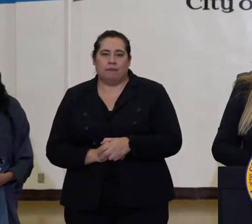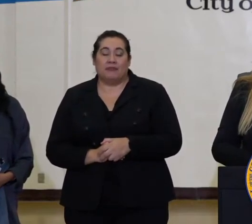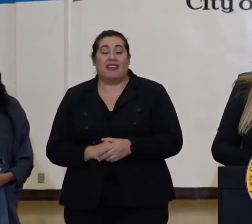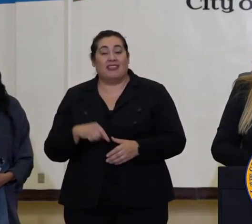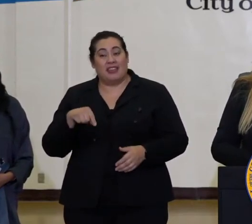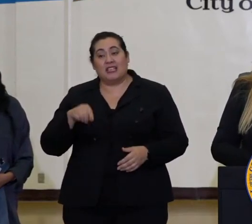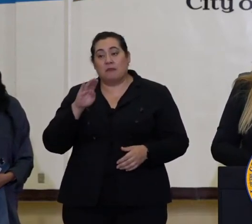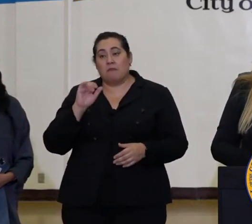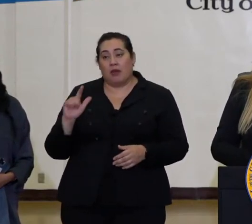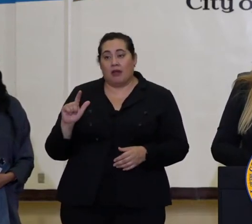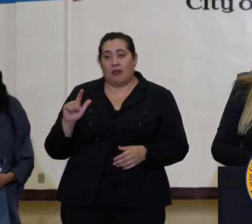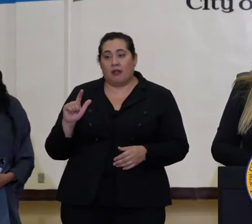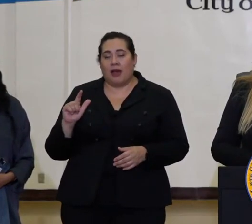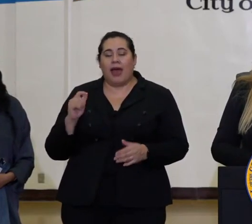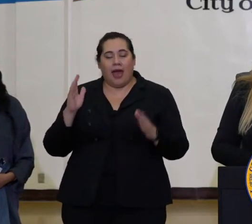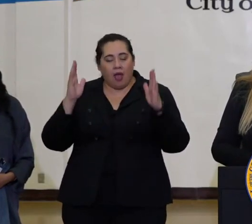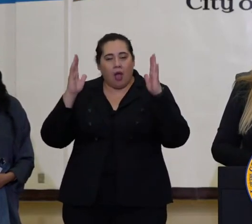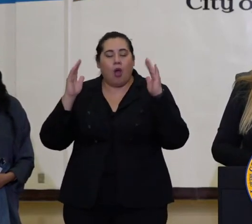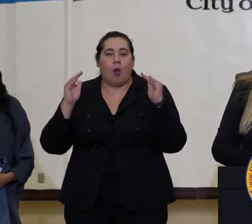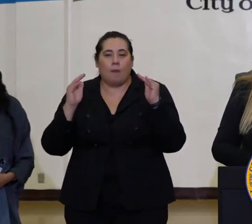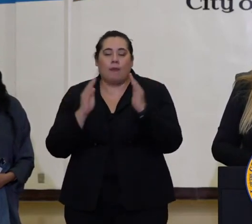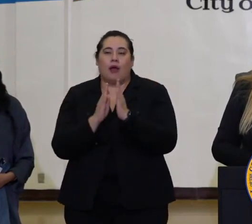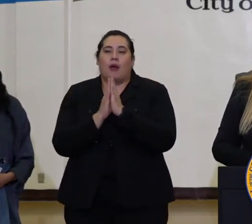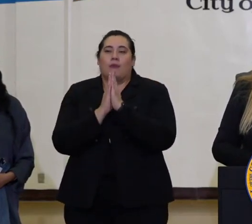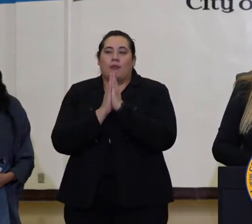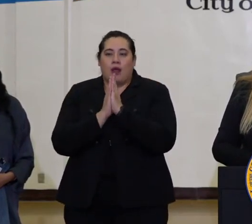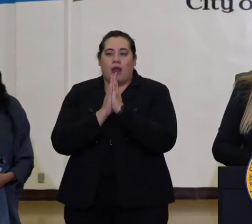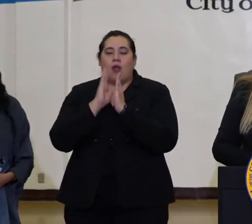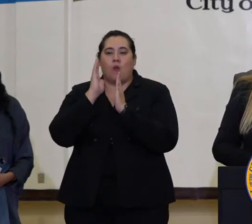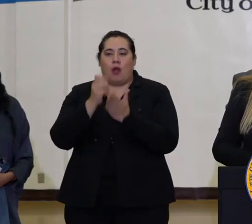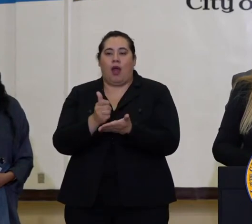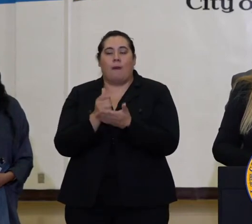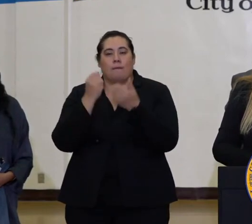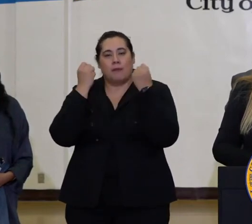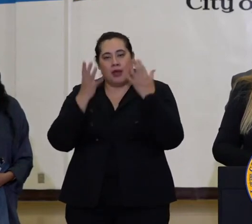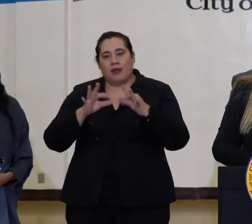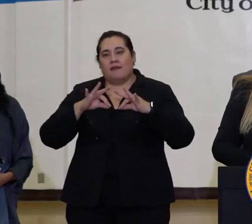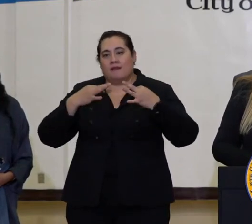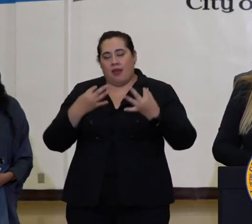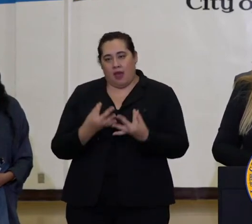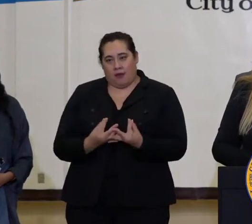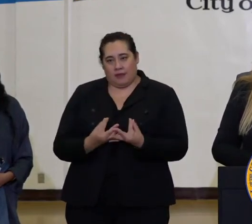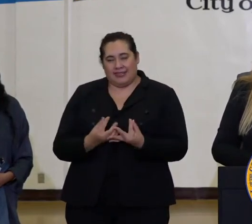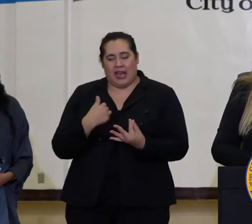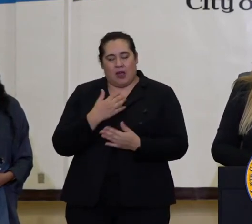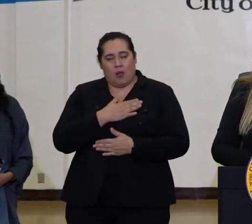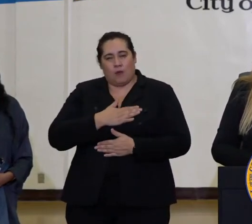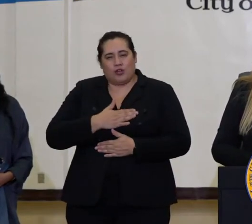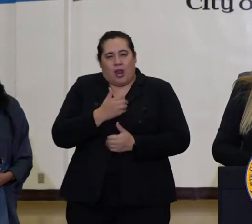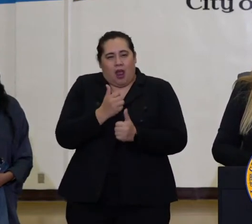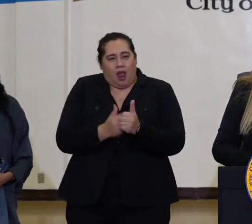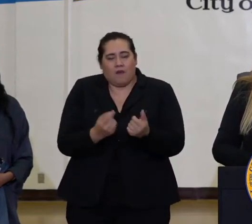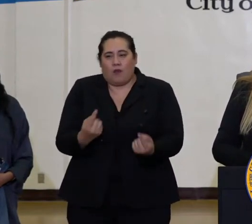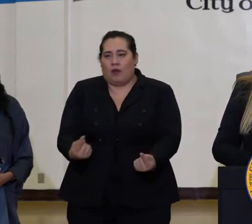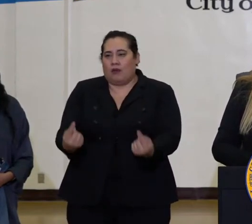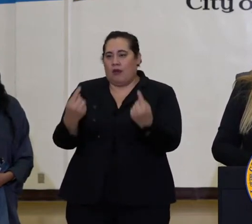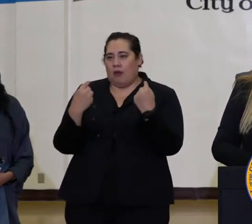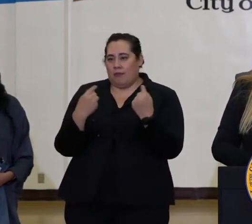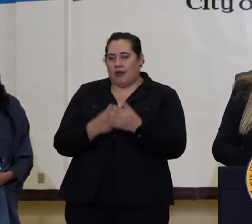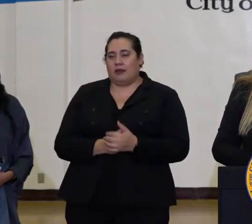This bill, I hope and pray that will help many families and I appreciate everyone coming out